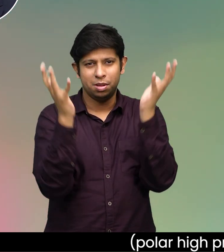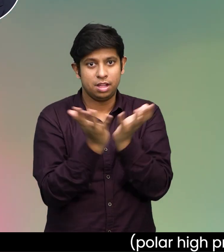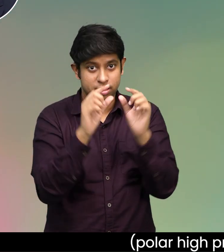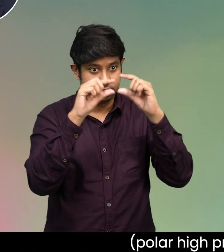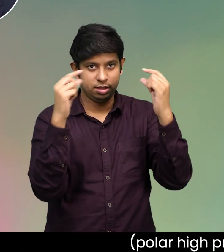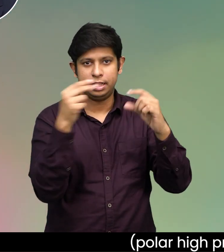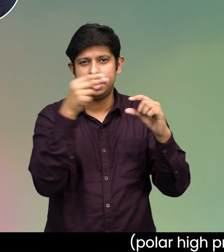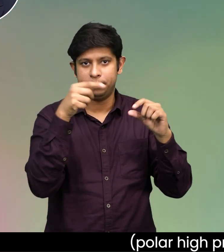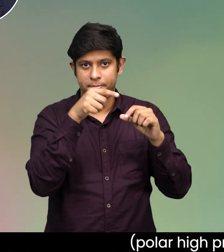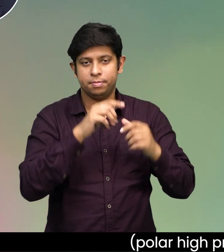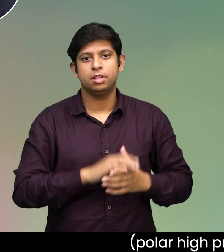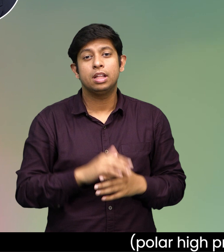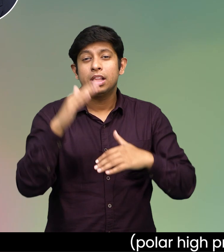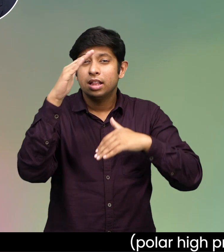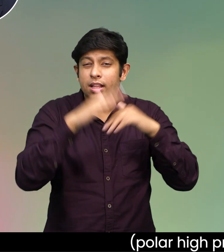pressure belt,